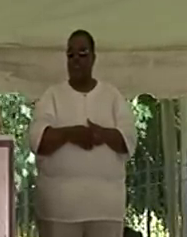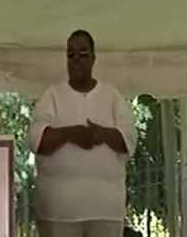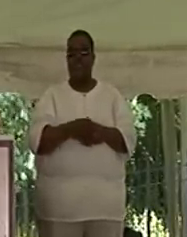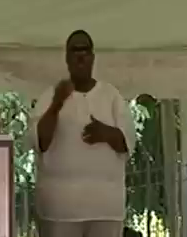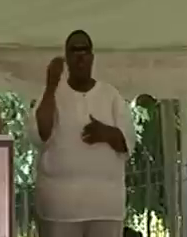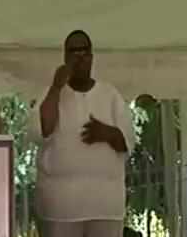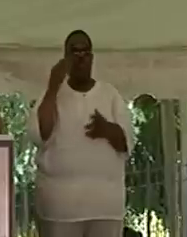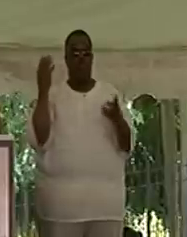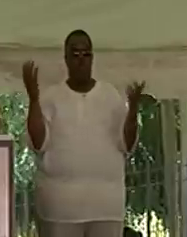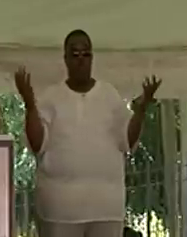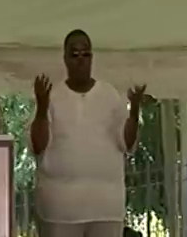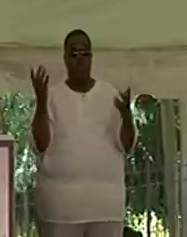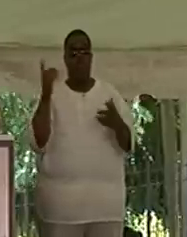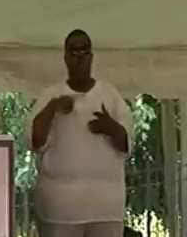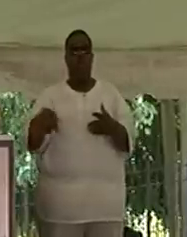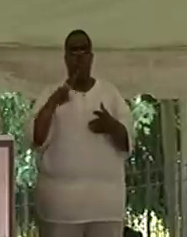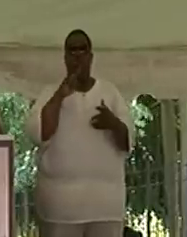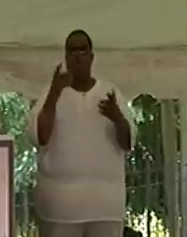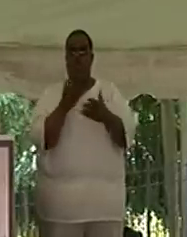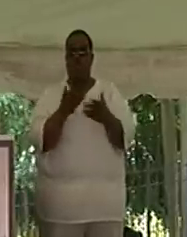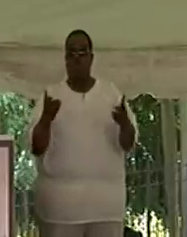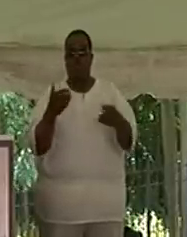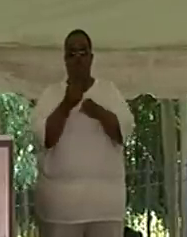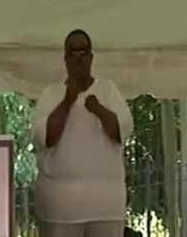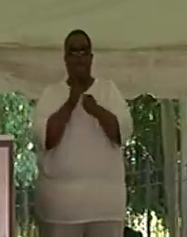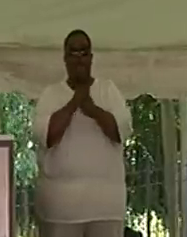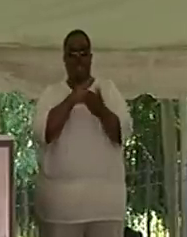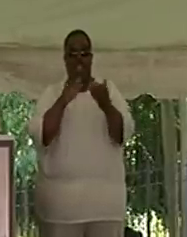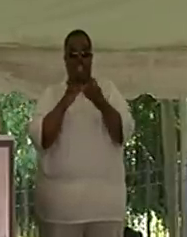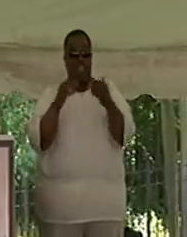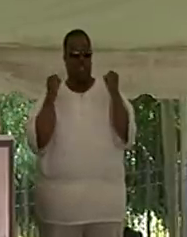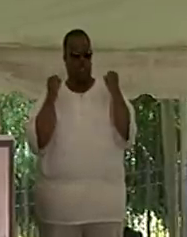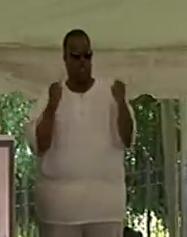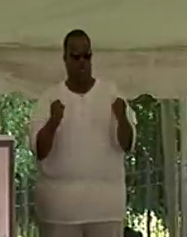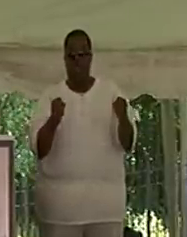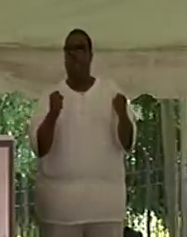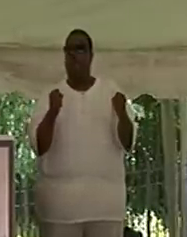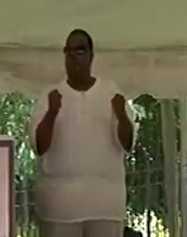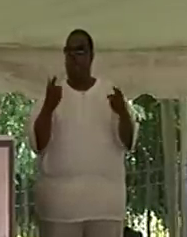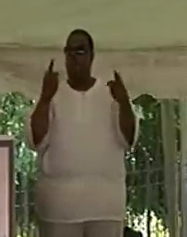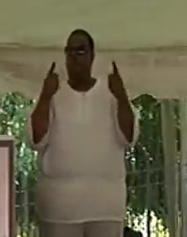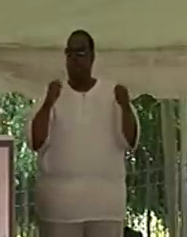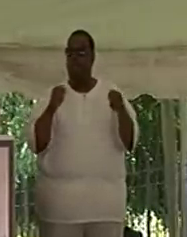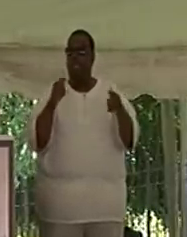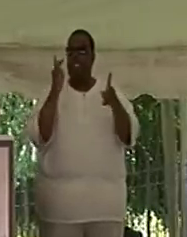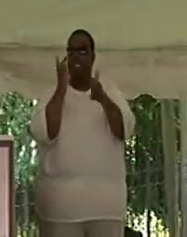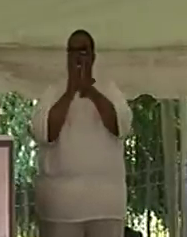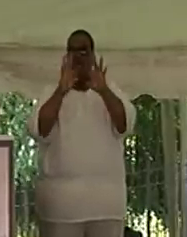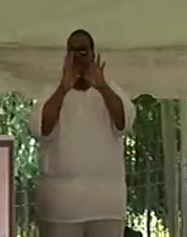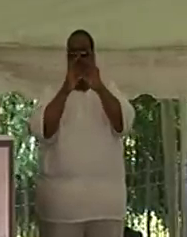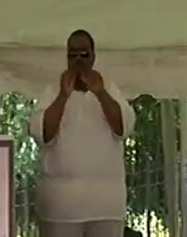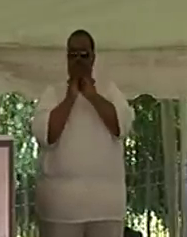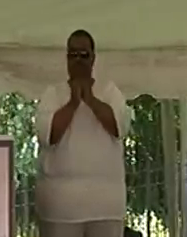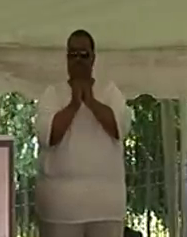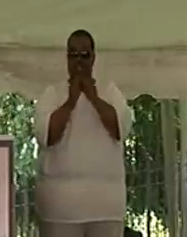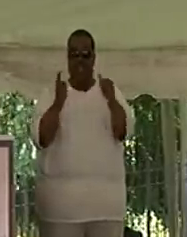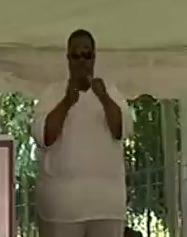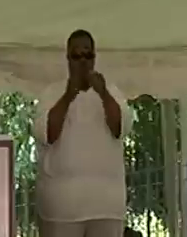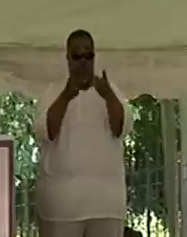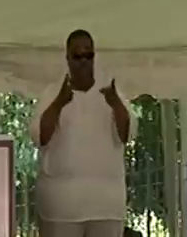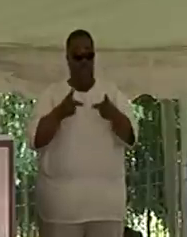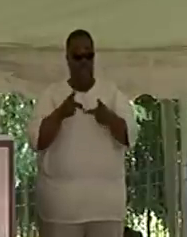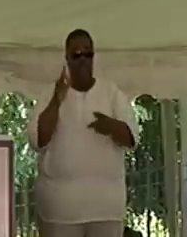And you know what? Those are the things that make a city strong. And that is trying to keep families together in the first